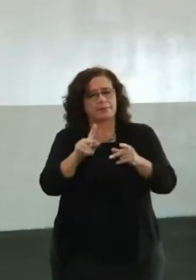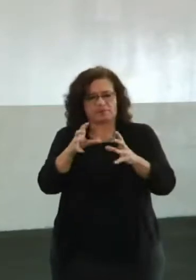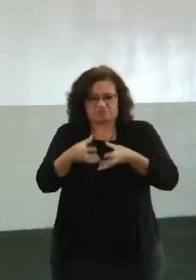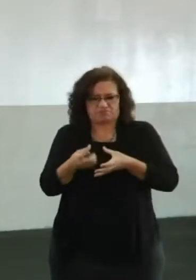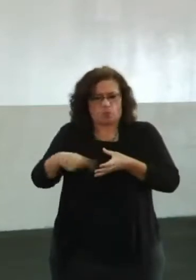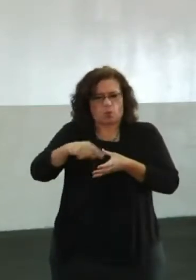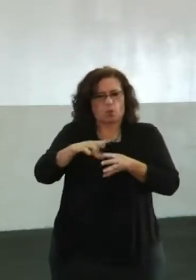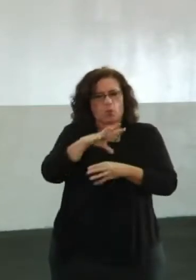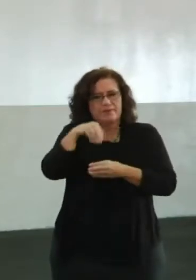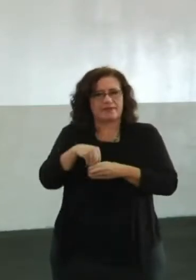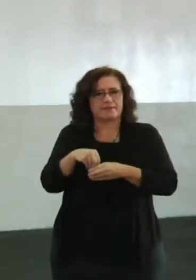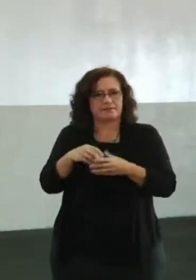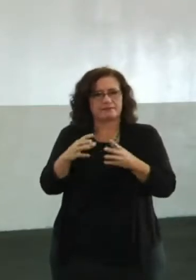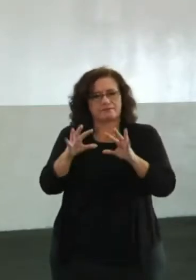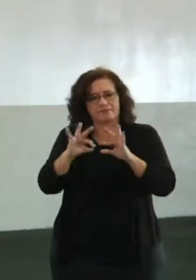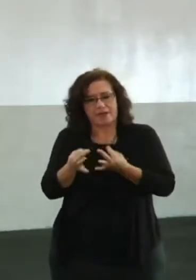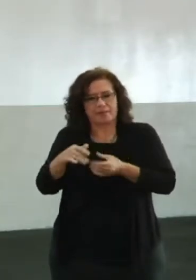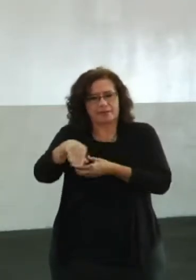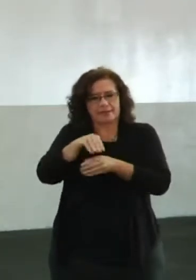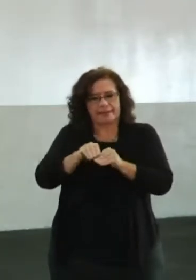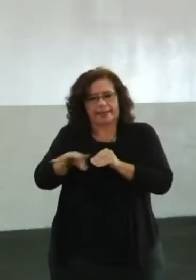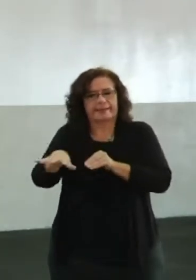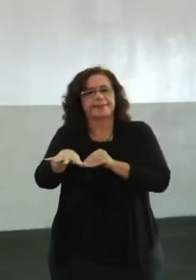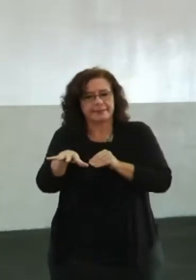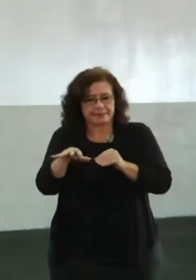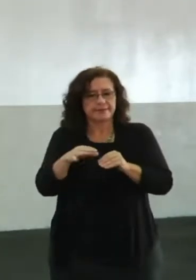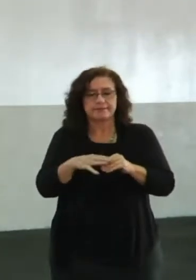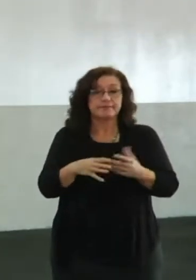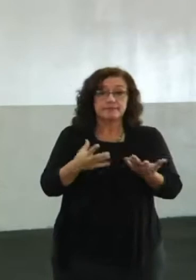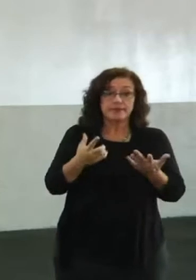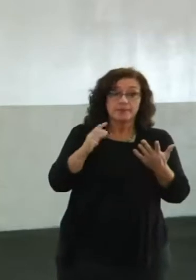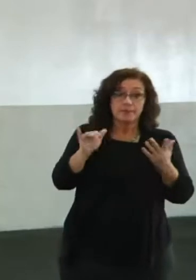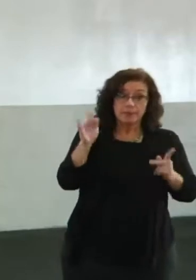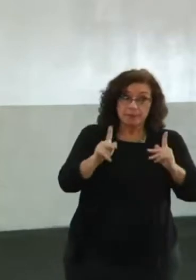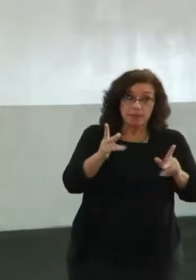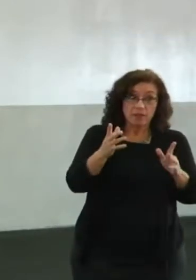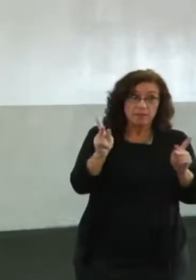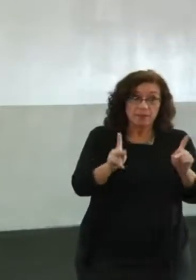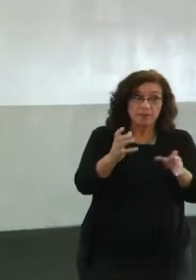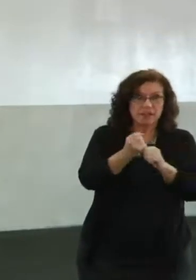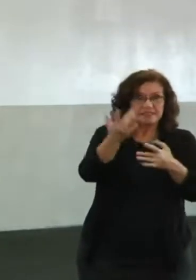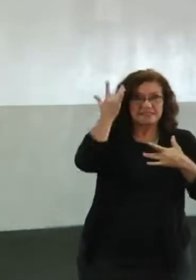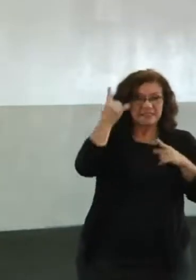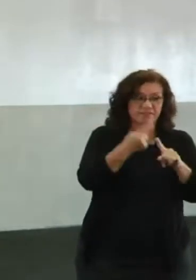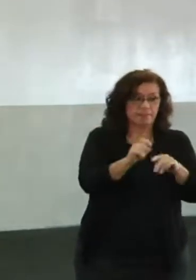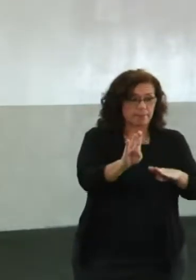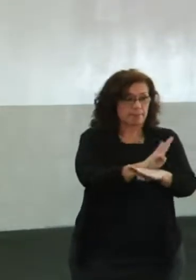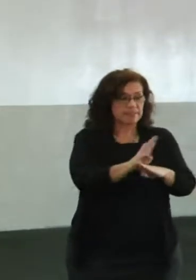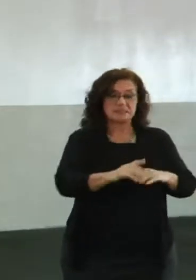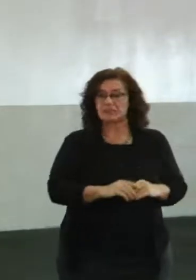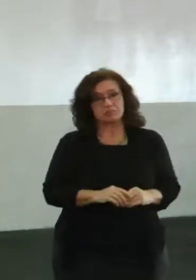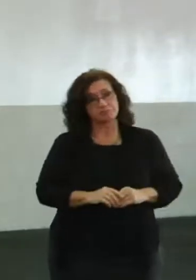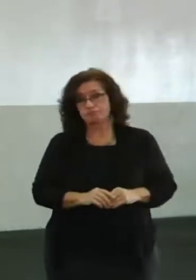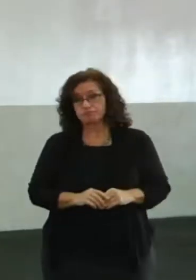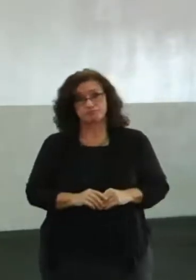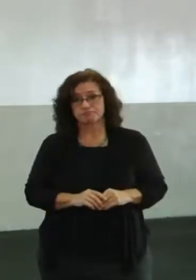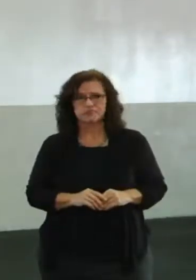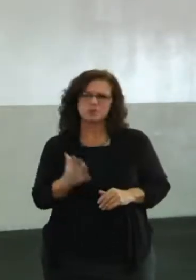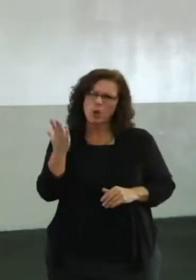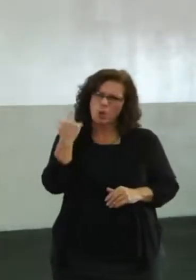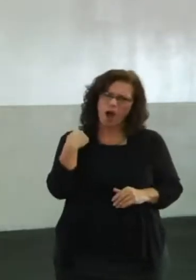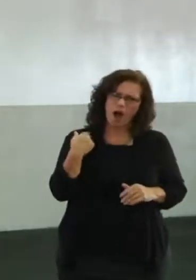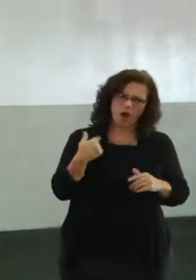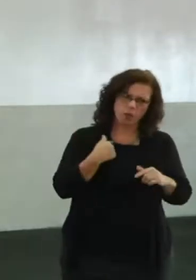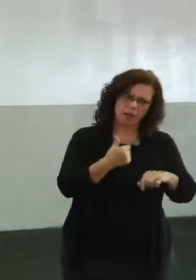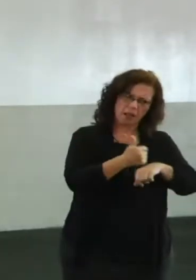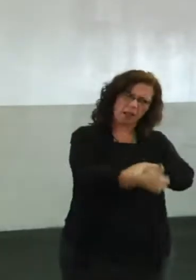is not coming from businesses. So we ask the question, why are these health orders placing most of the burden on businesses? And that's